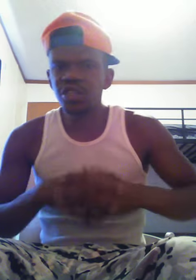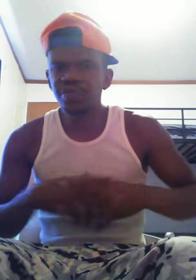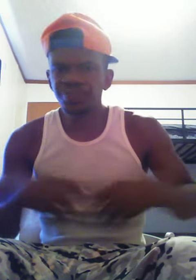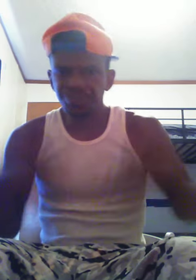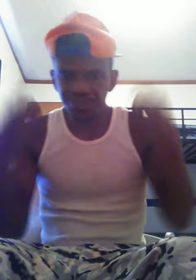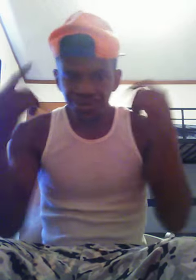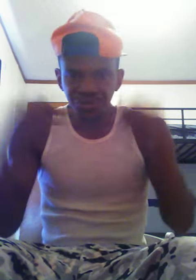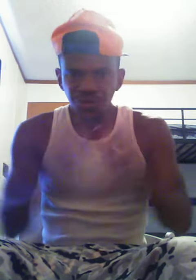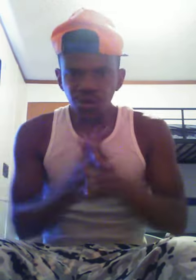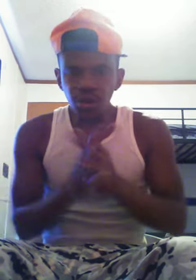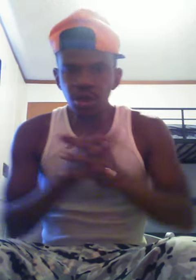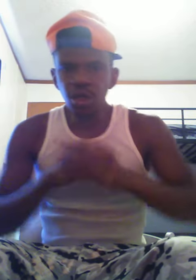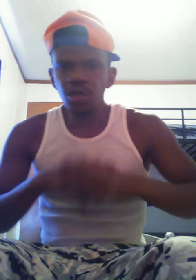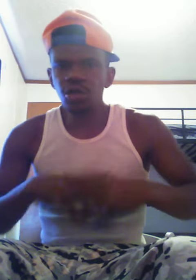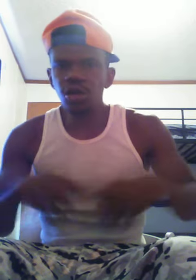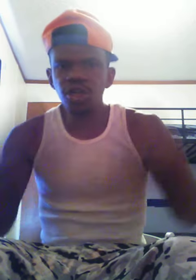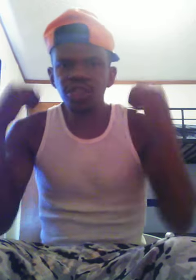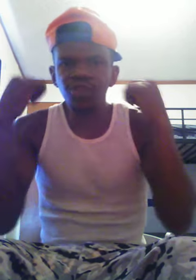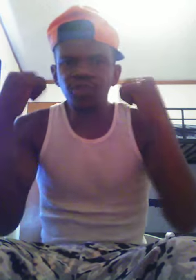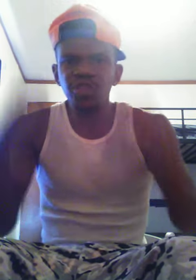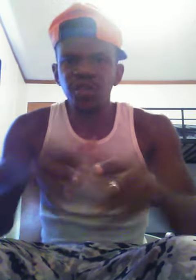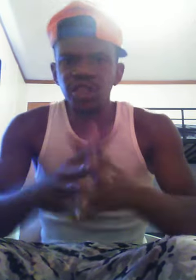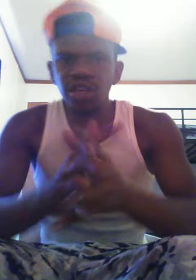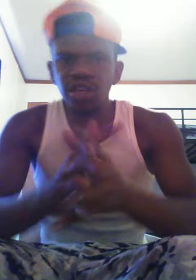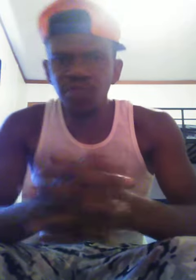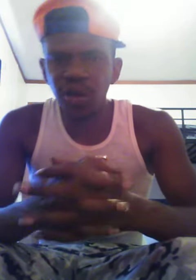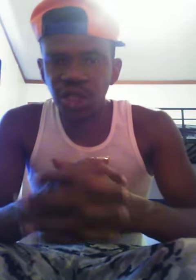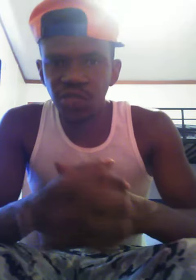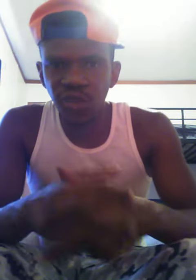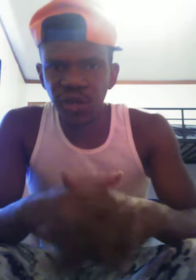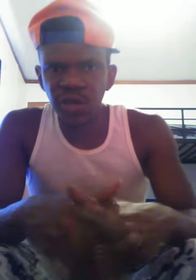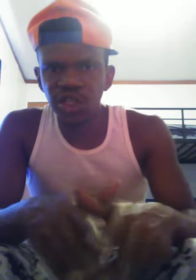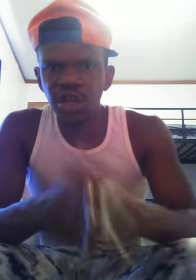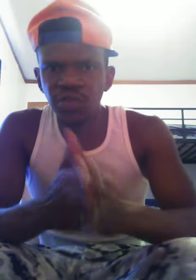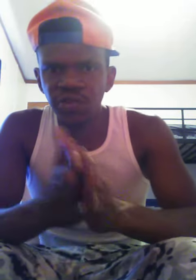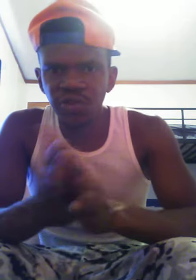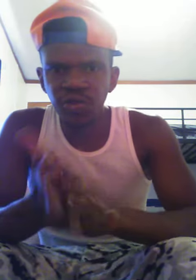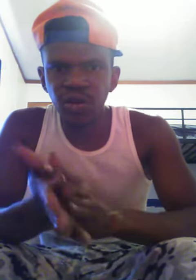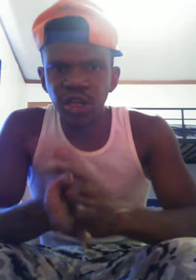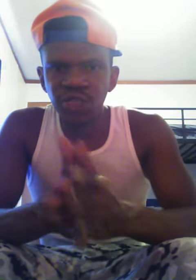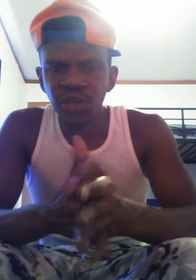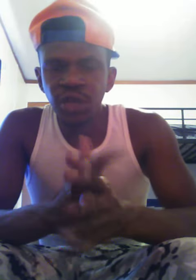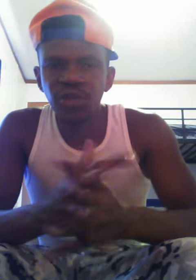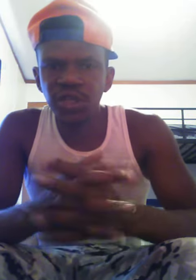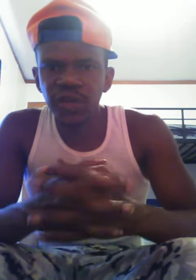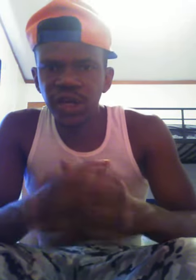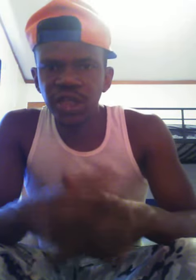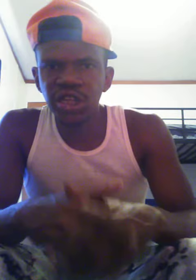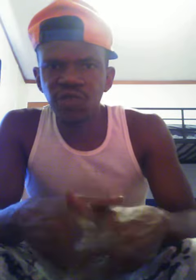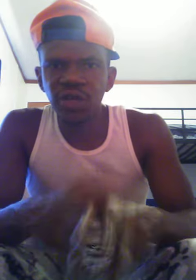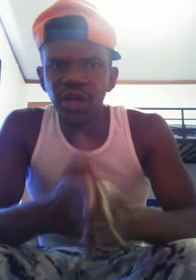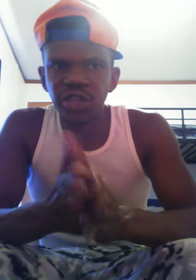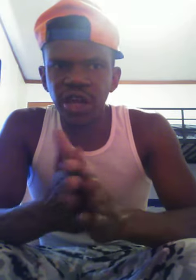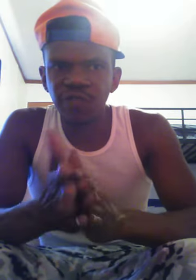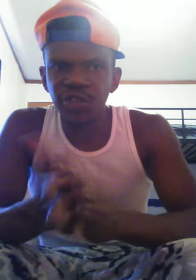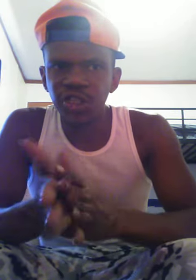name. For awesome, hurry, Jesus' name. Virus on my hand, chop, love, love, or awesome. But it's a good son of a job for Jesus.